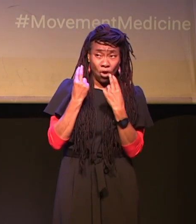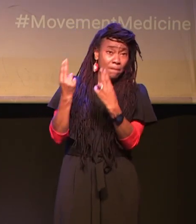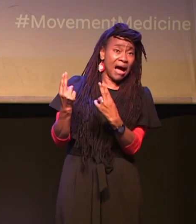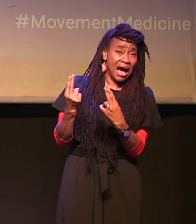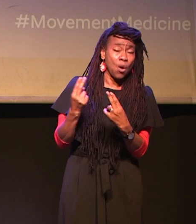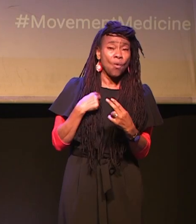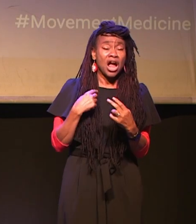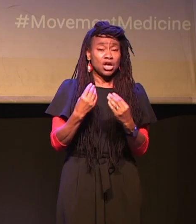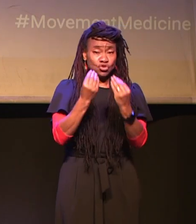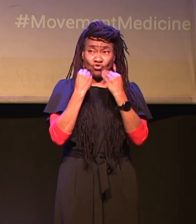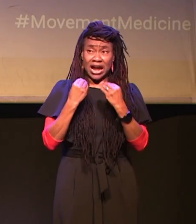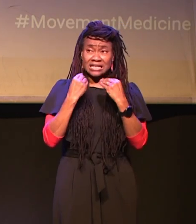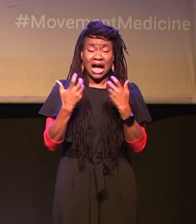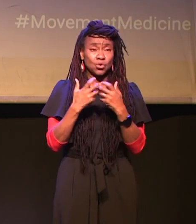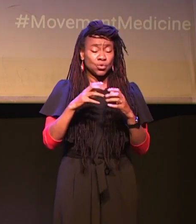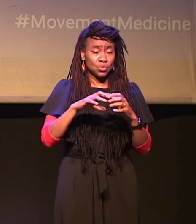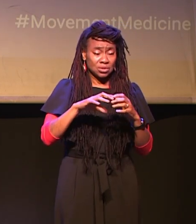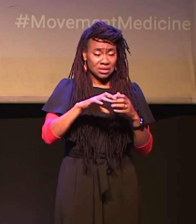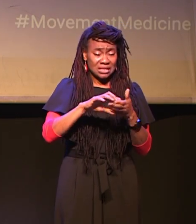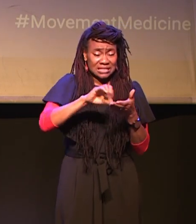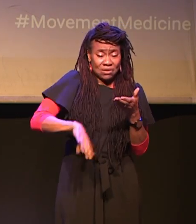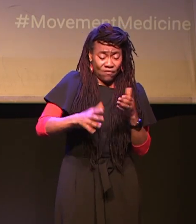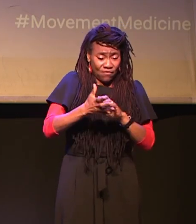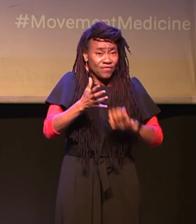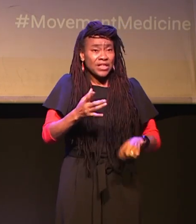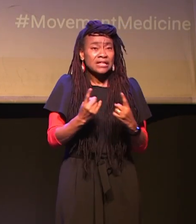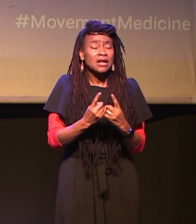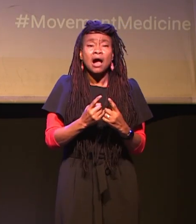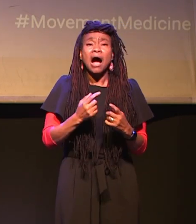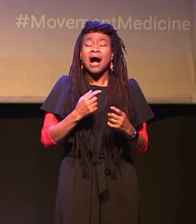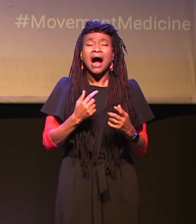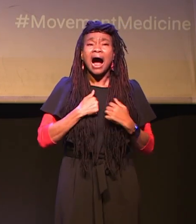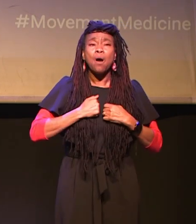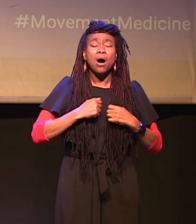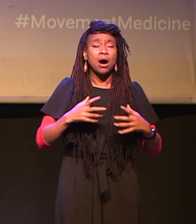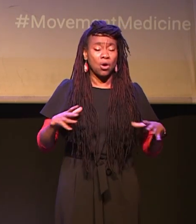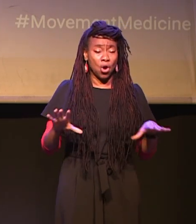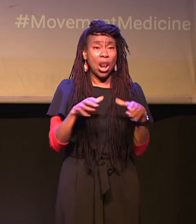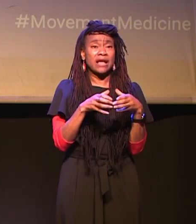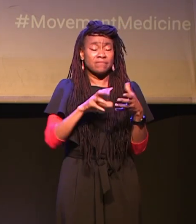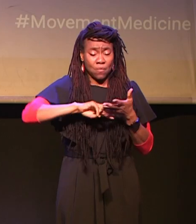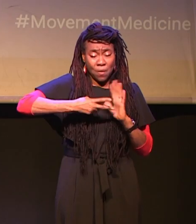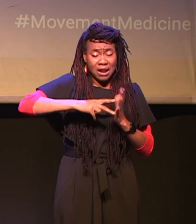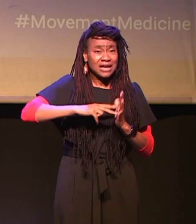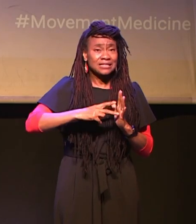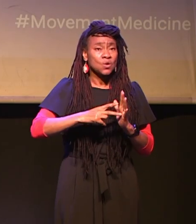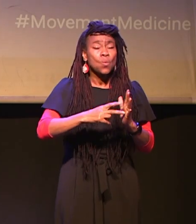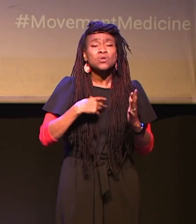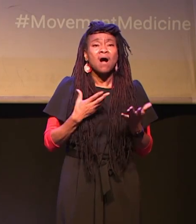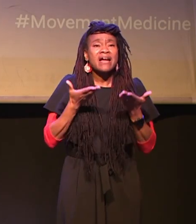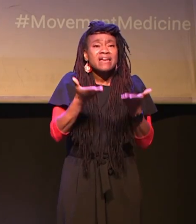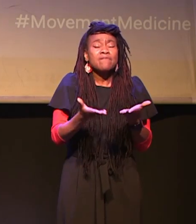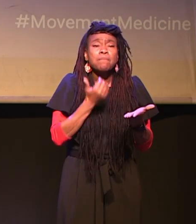things down. And we don't give our organizing, our collectives, our practice time to